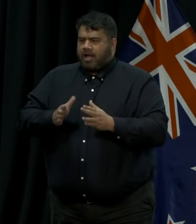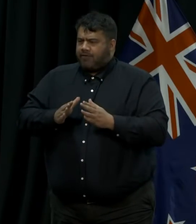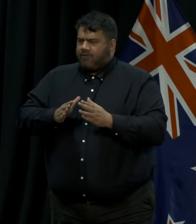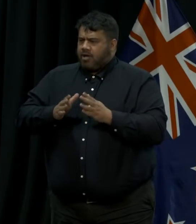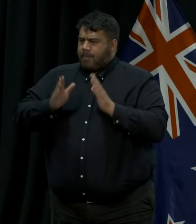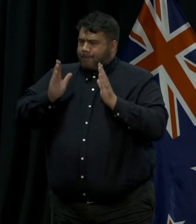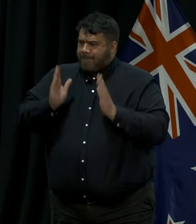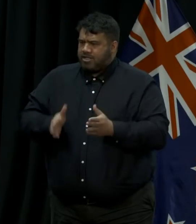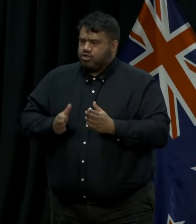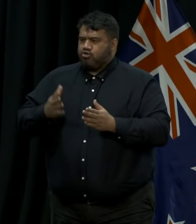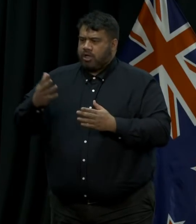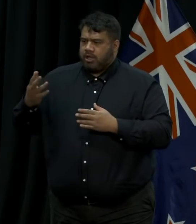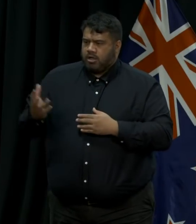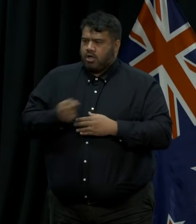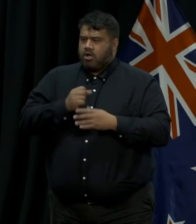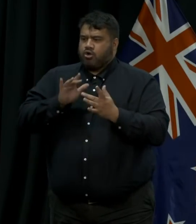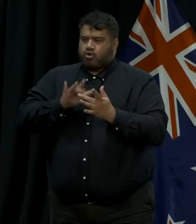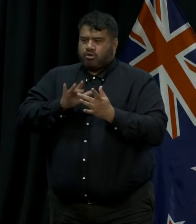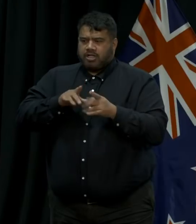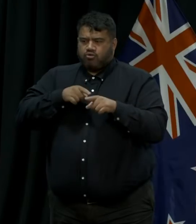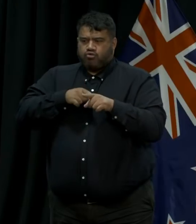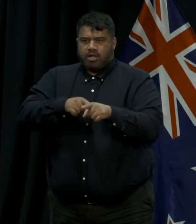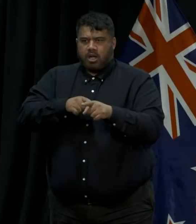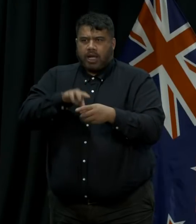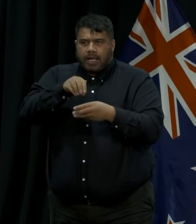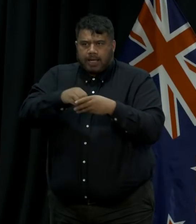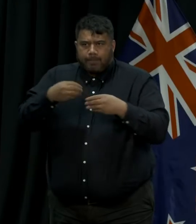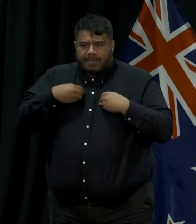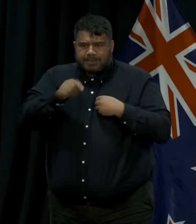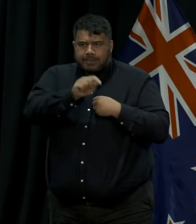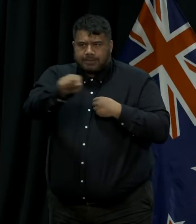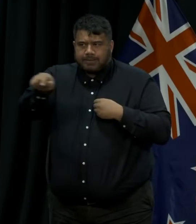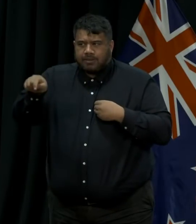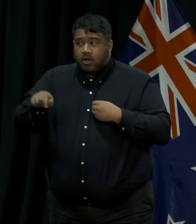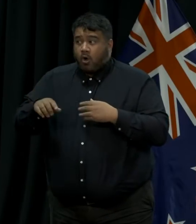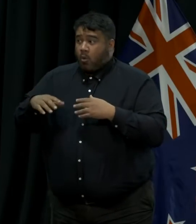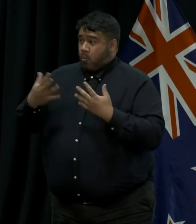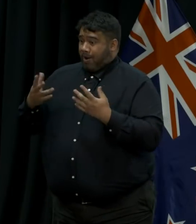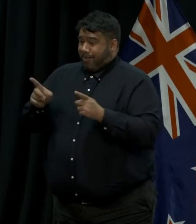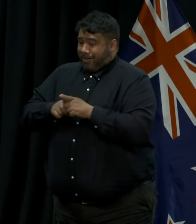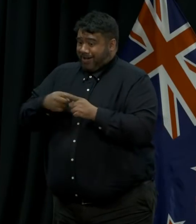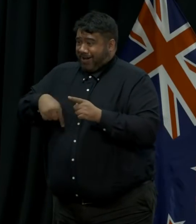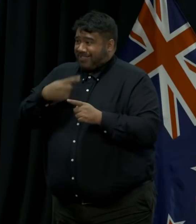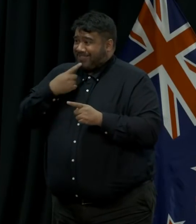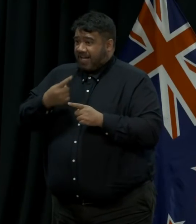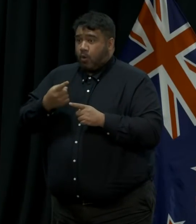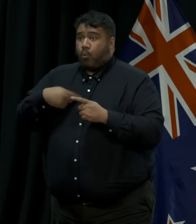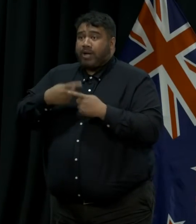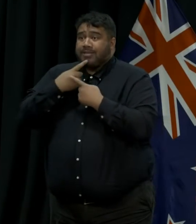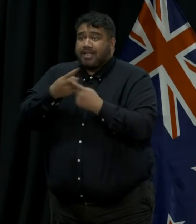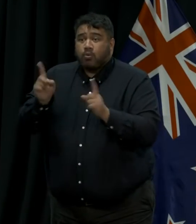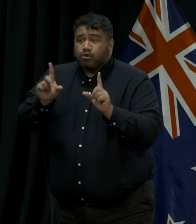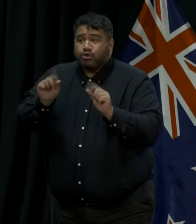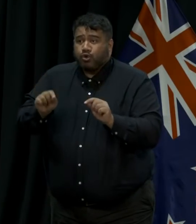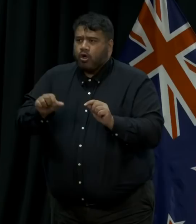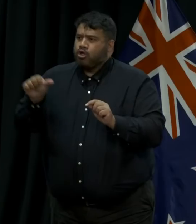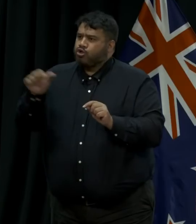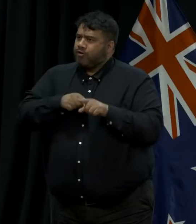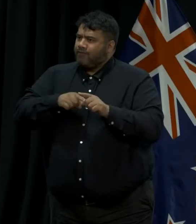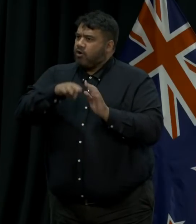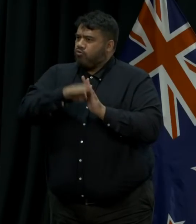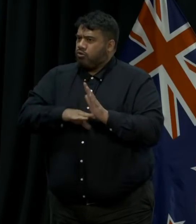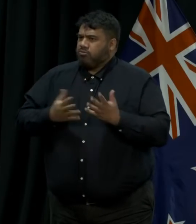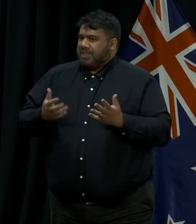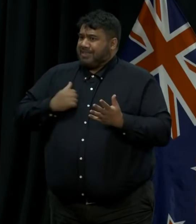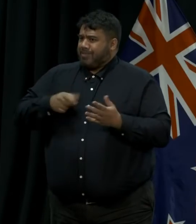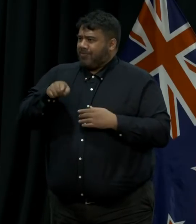I see that as a separate issue. These issues demonstrate that actually when we give an instruction, we expect it to happen. Last one. How does this